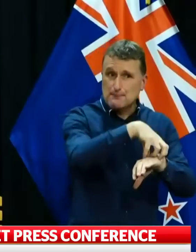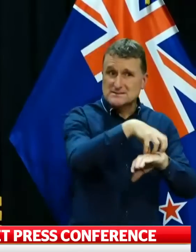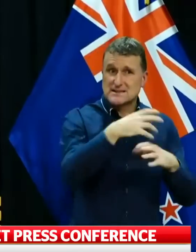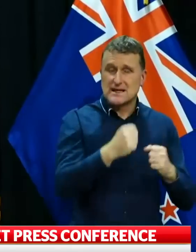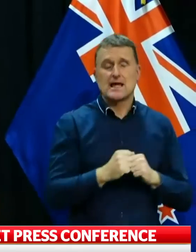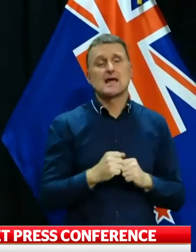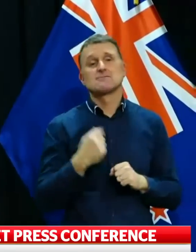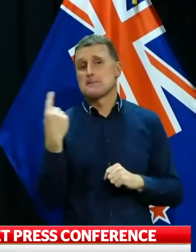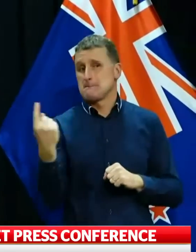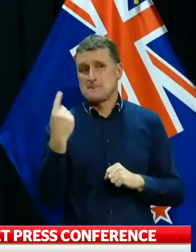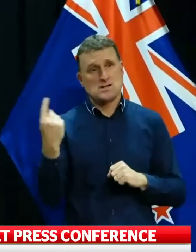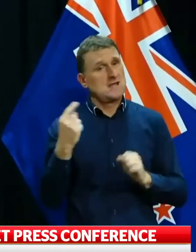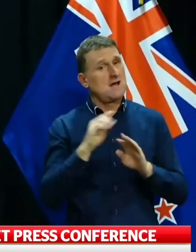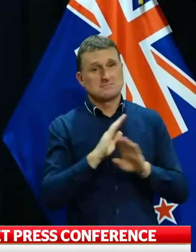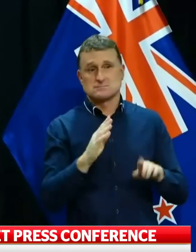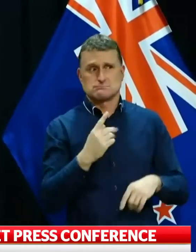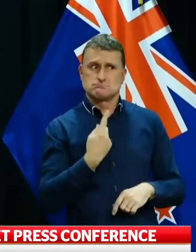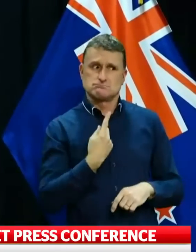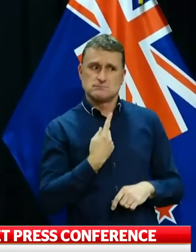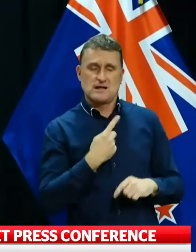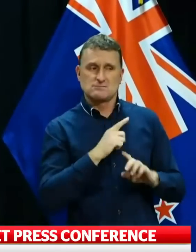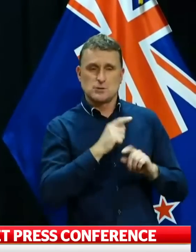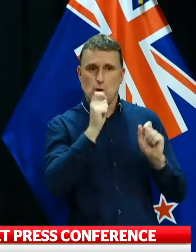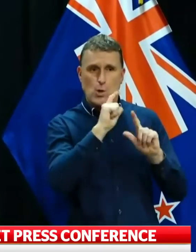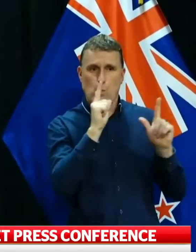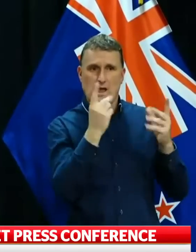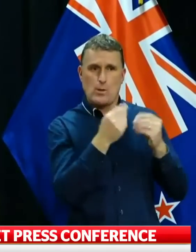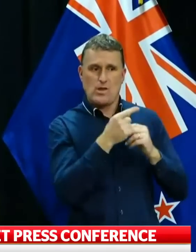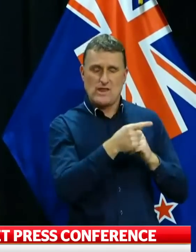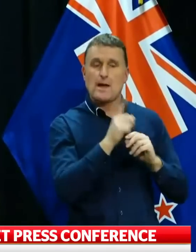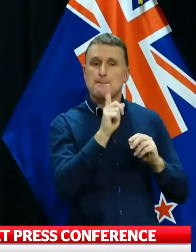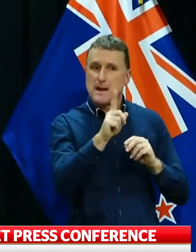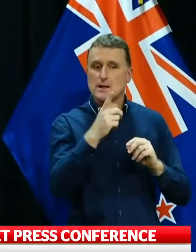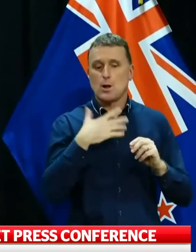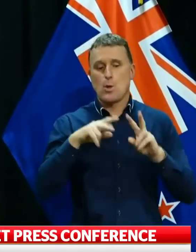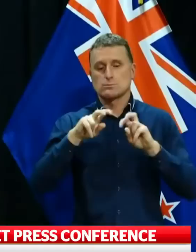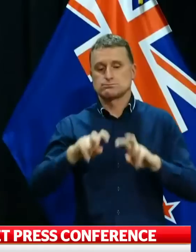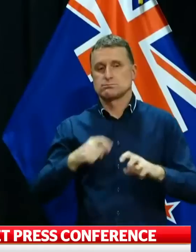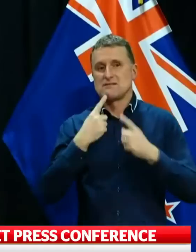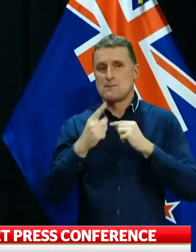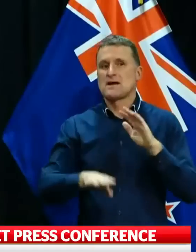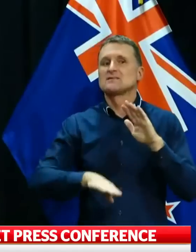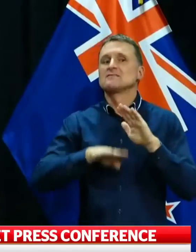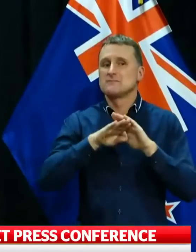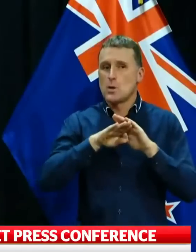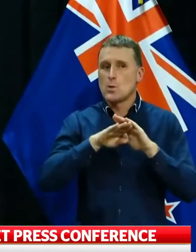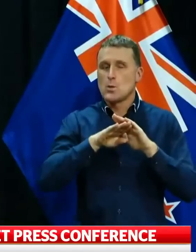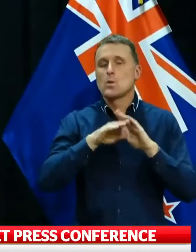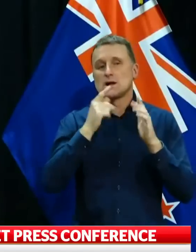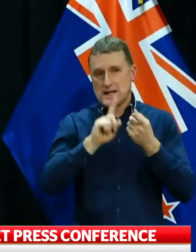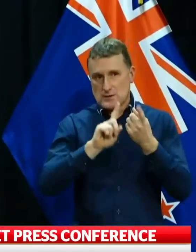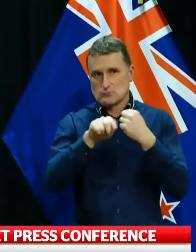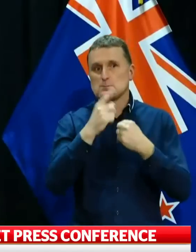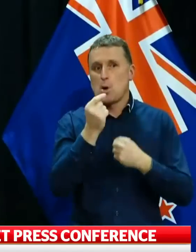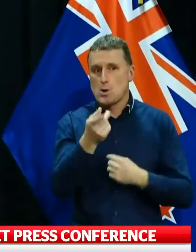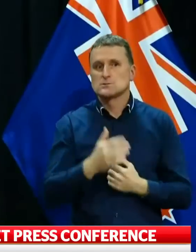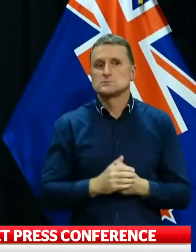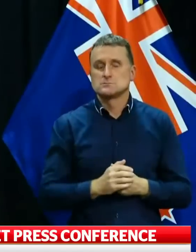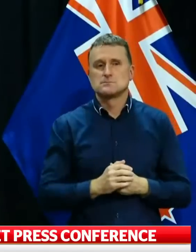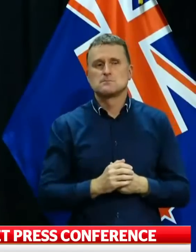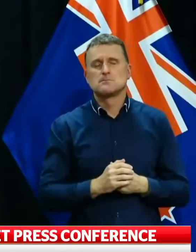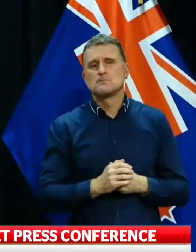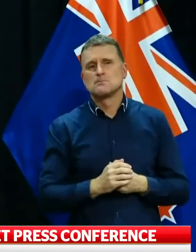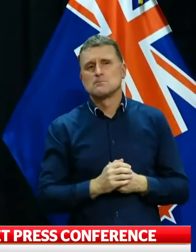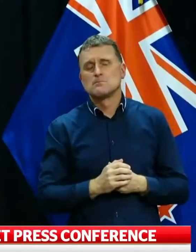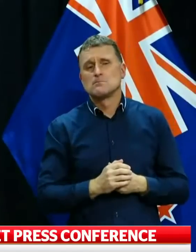personally aware, but as you'd know, I'd want to go back and check before giving you a definitive answer on that, but not that I've personally been briefed on. Are there any